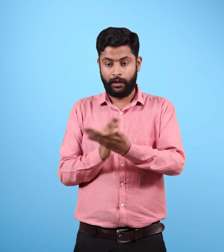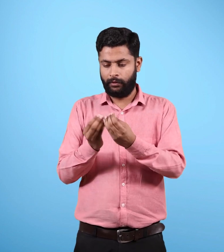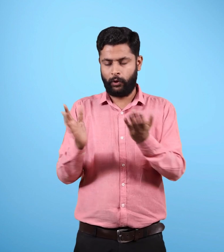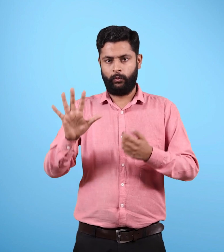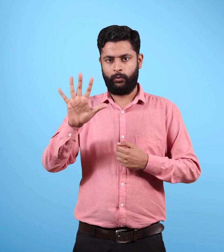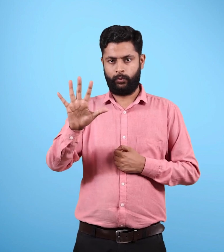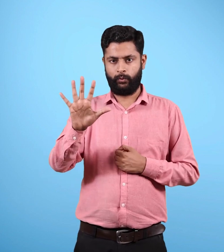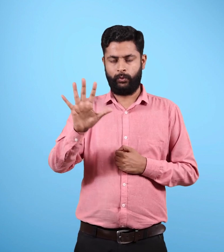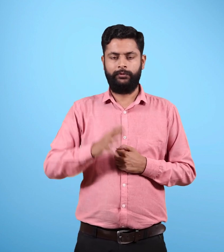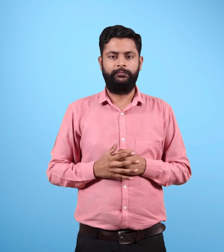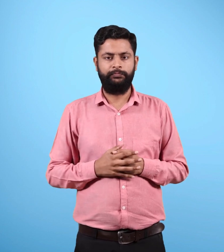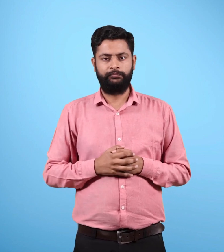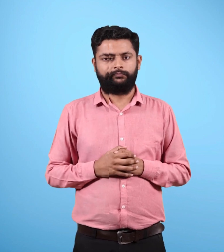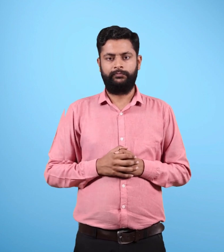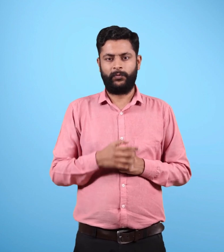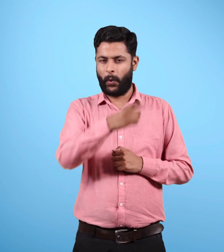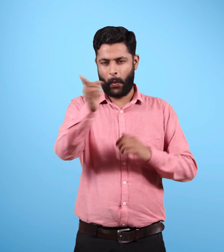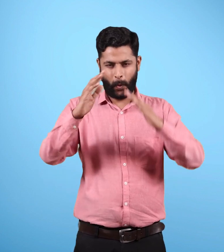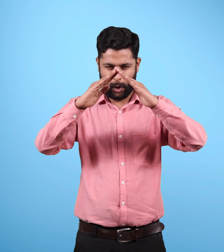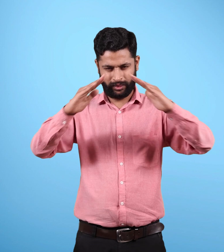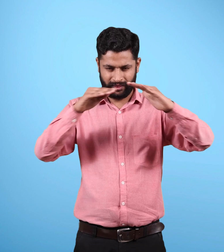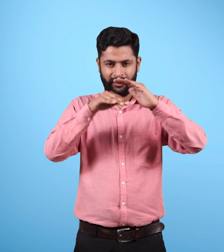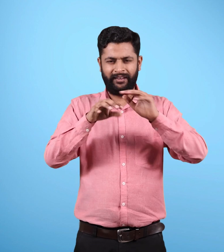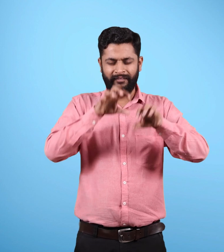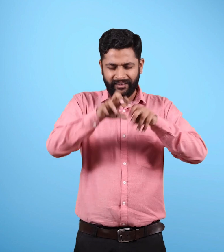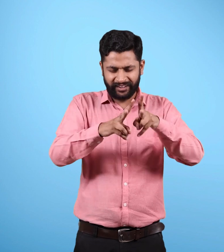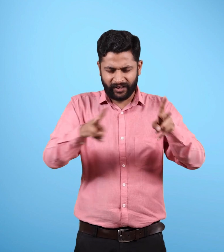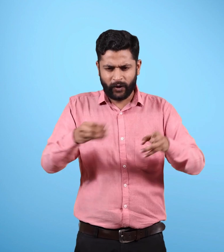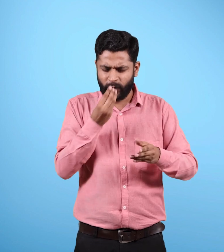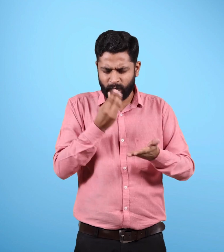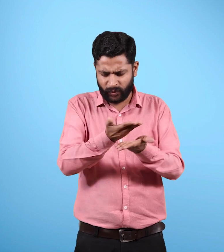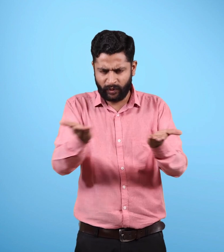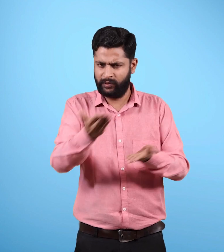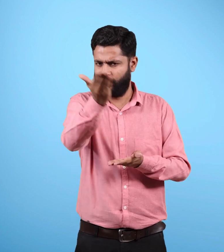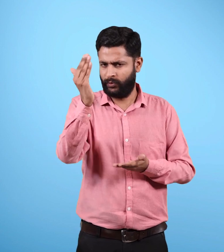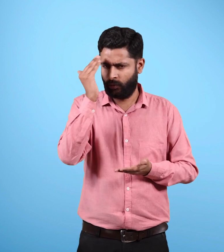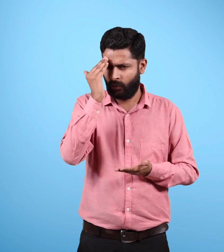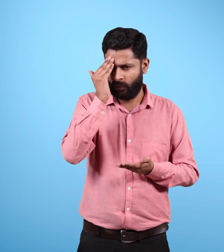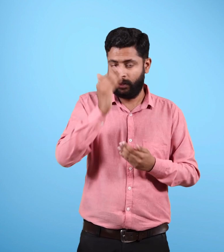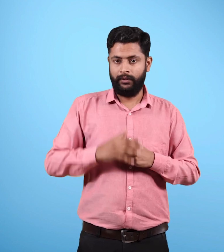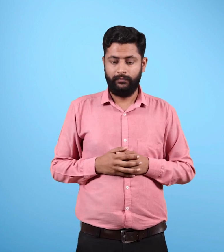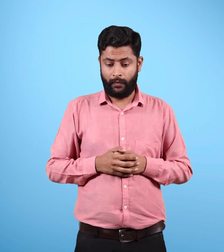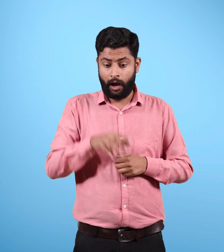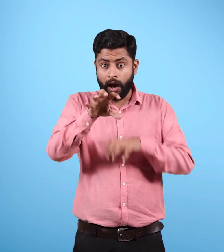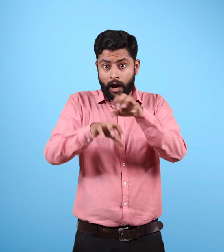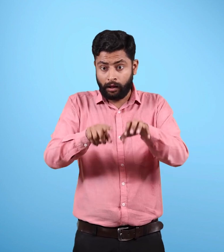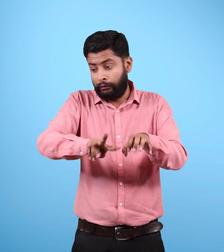Page 5. You will then surely be aware of the food the animal eats.